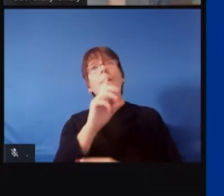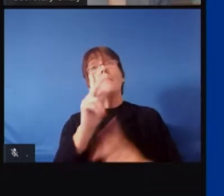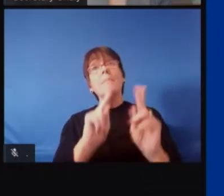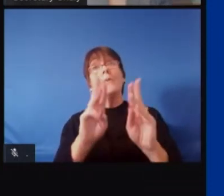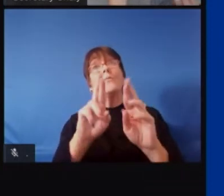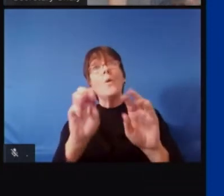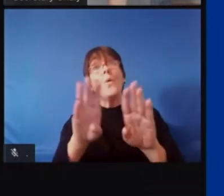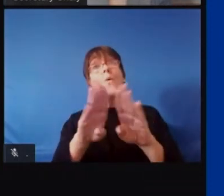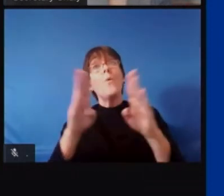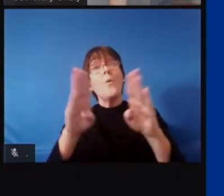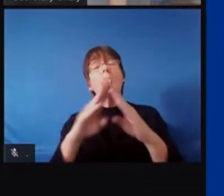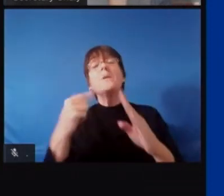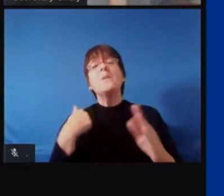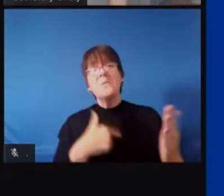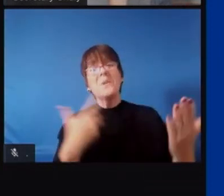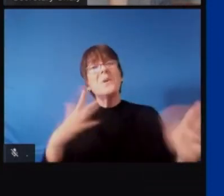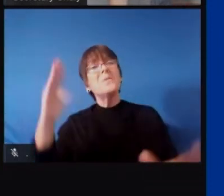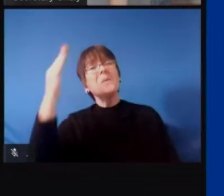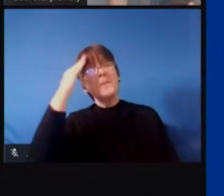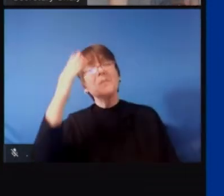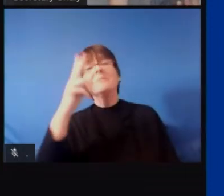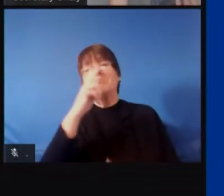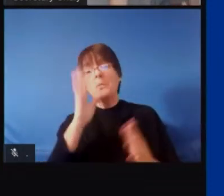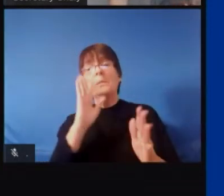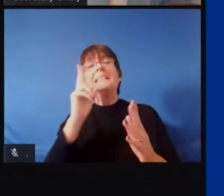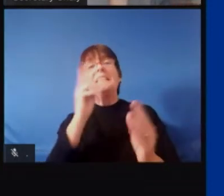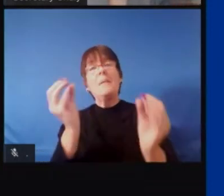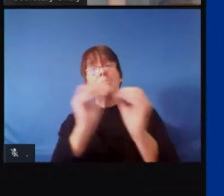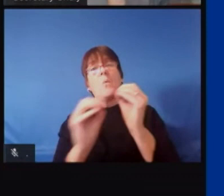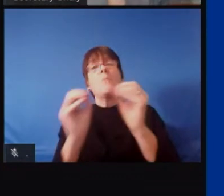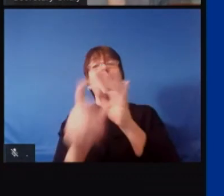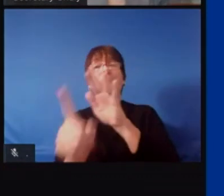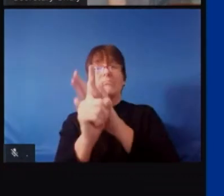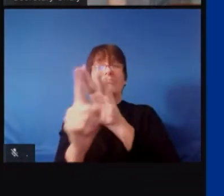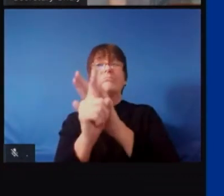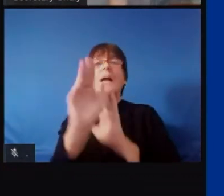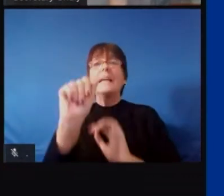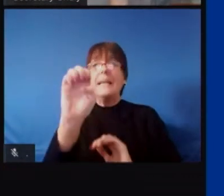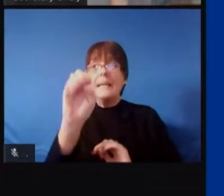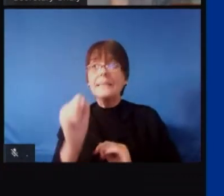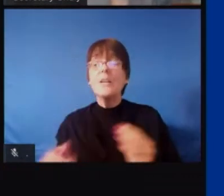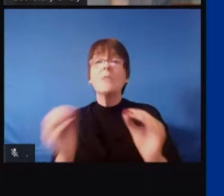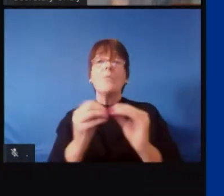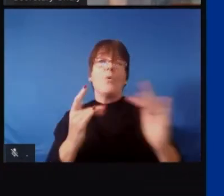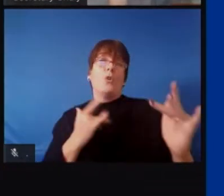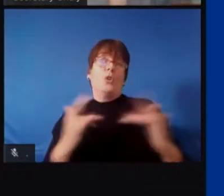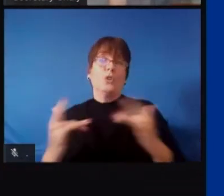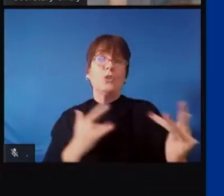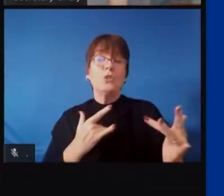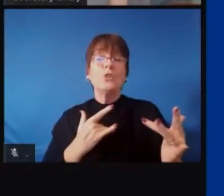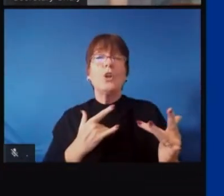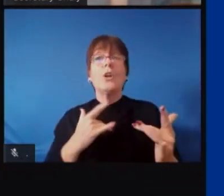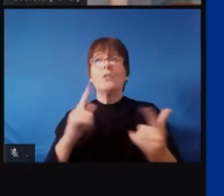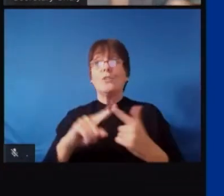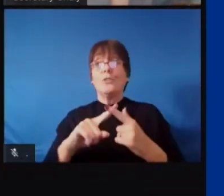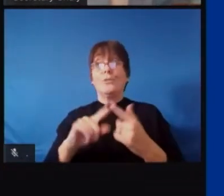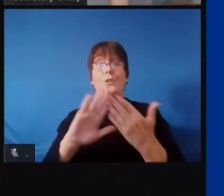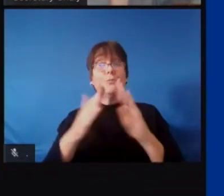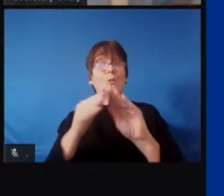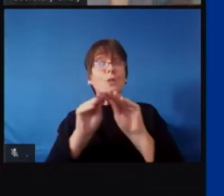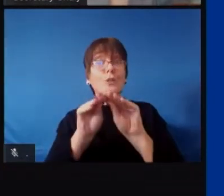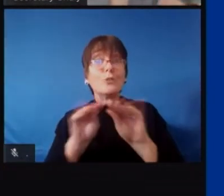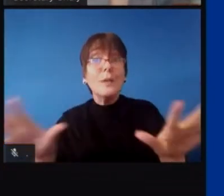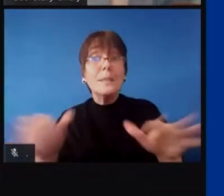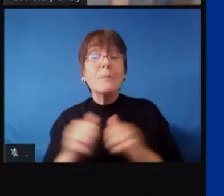which is anticipated, we've started to see more cases and more concerns about increasing community transmission. In addition to